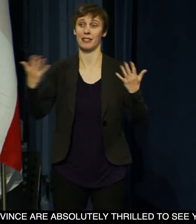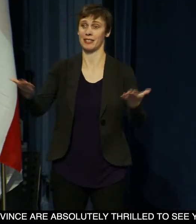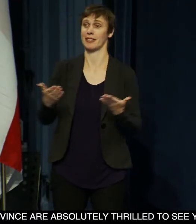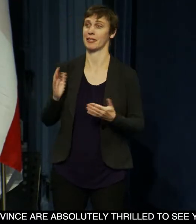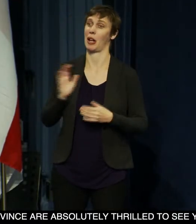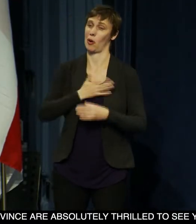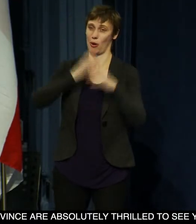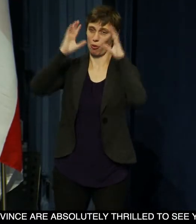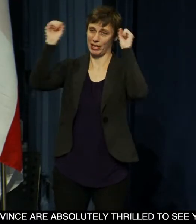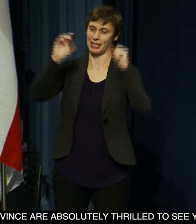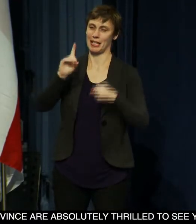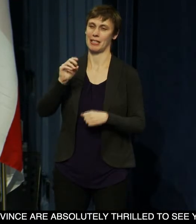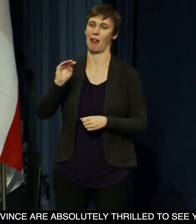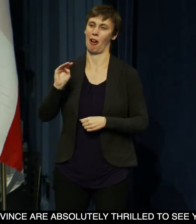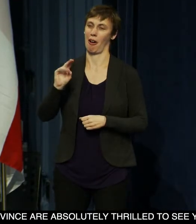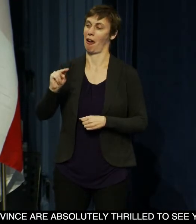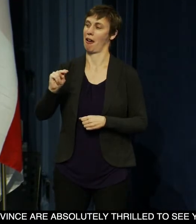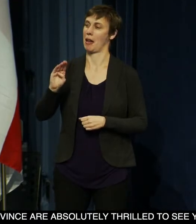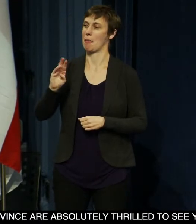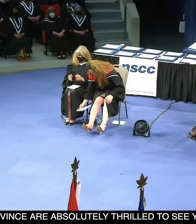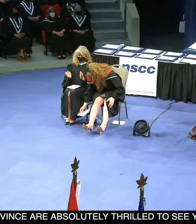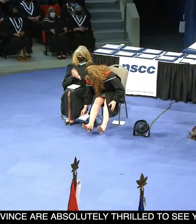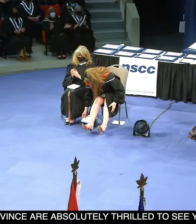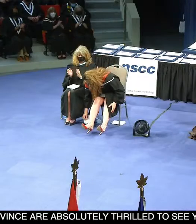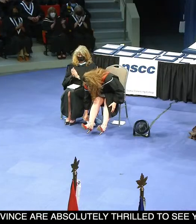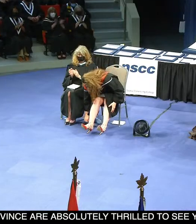the Convocation address.